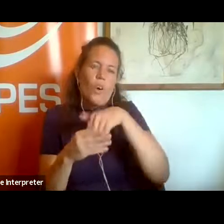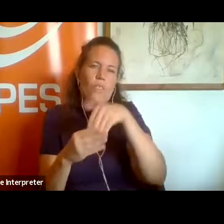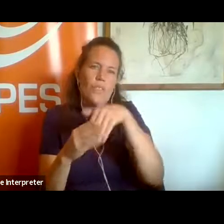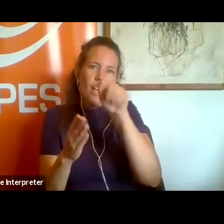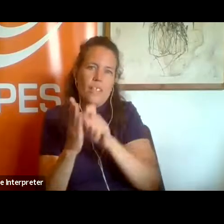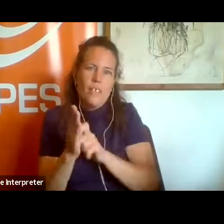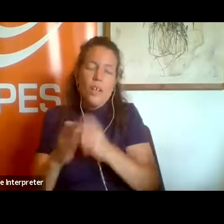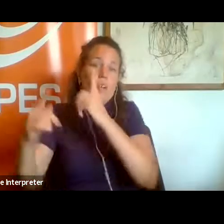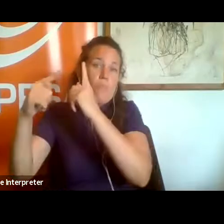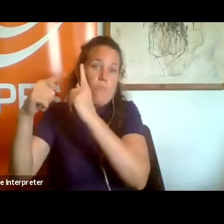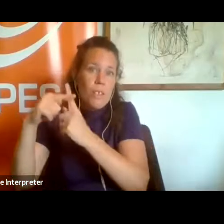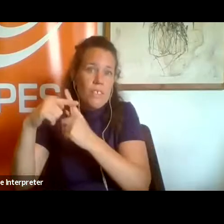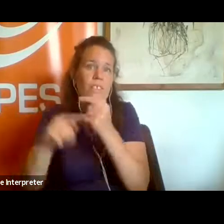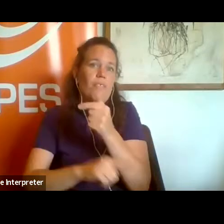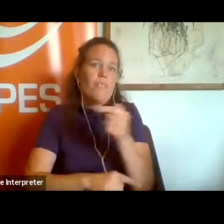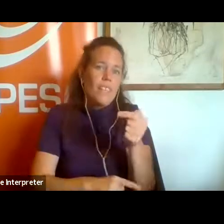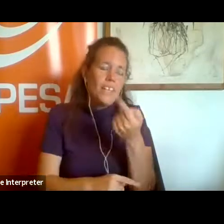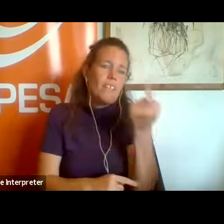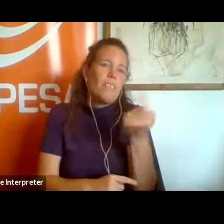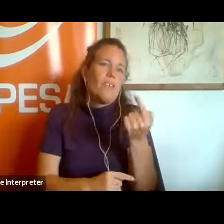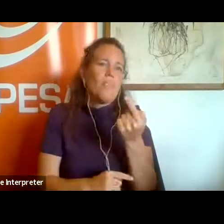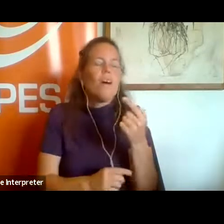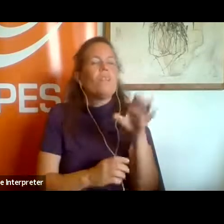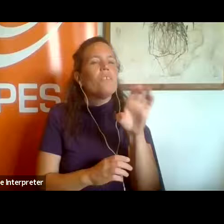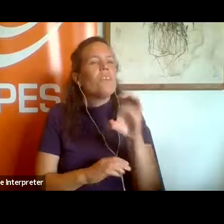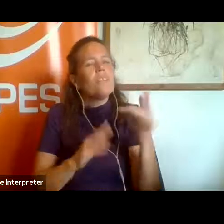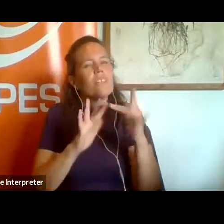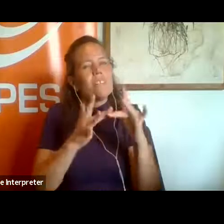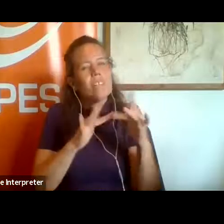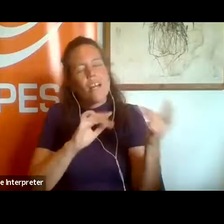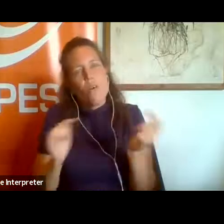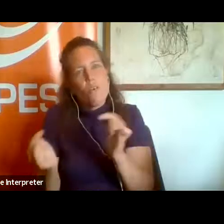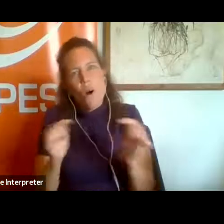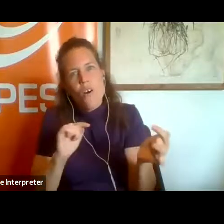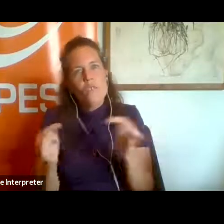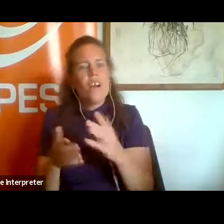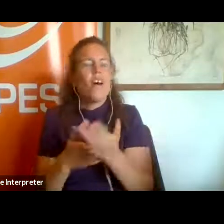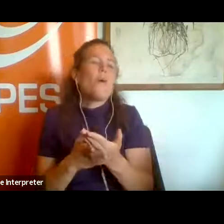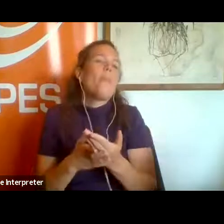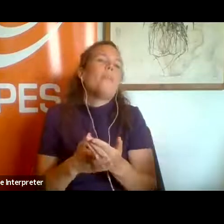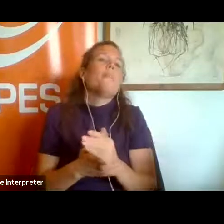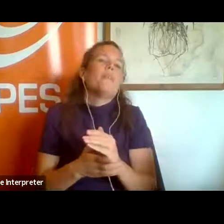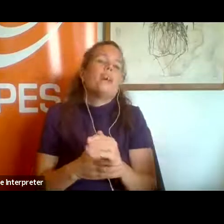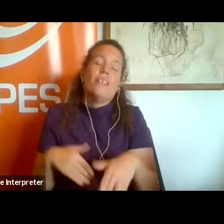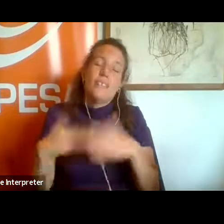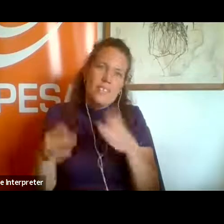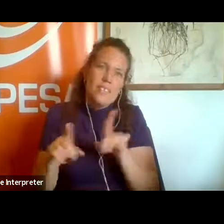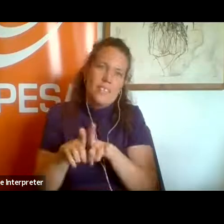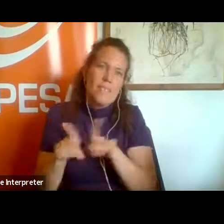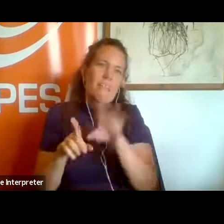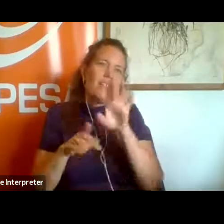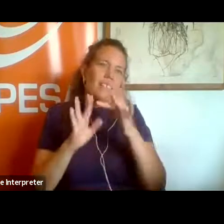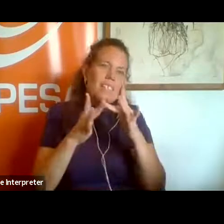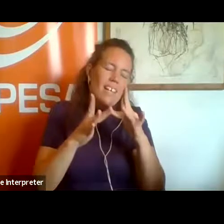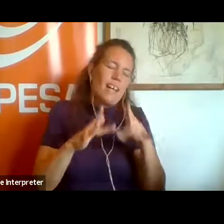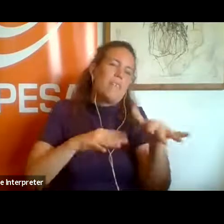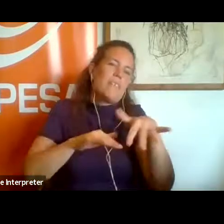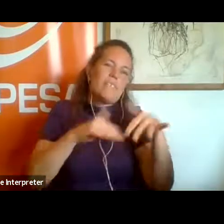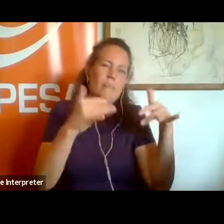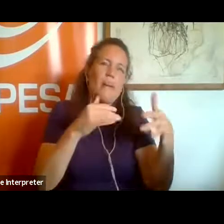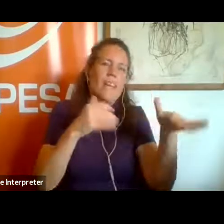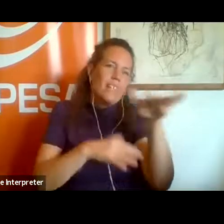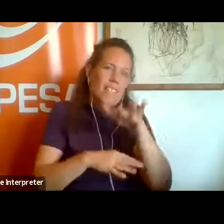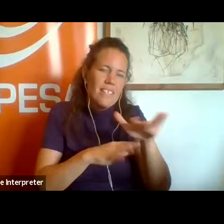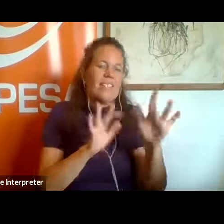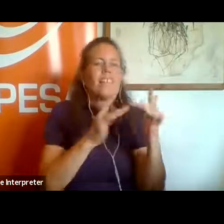and the negatives about cyber warfare and cyberspace, and not there's a positive to cyber warfare. The positives about the